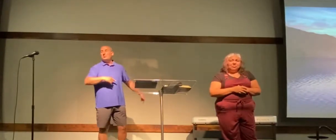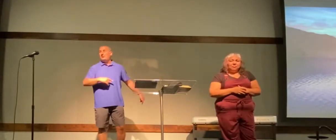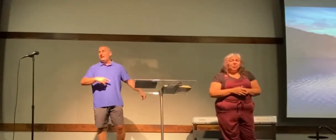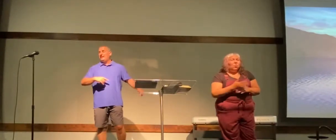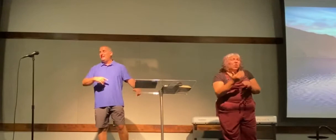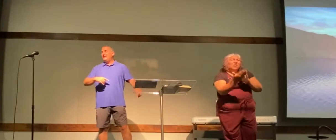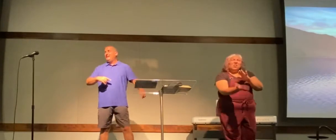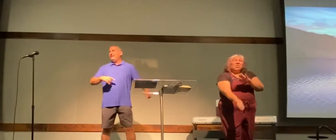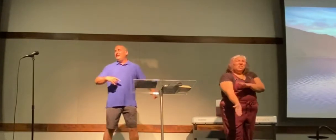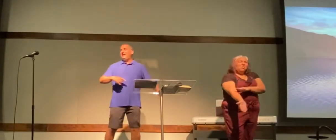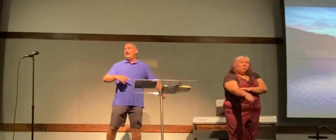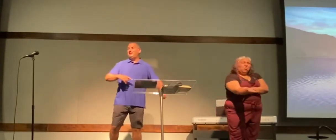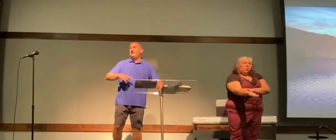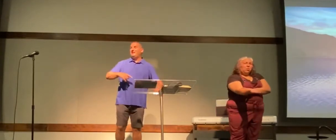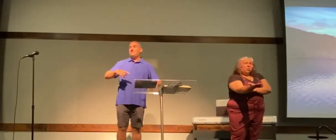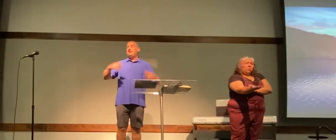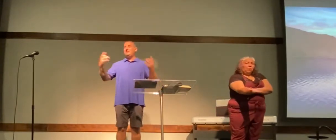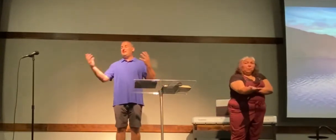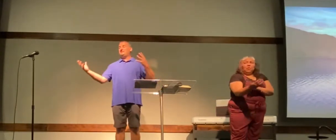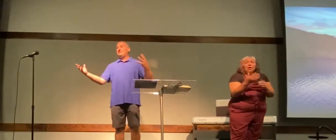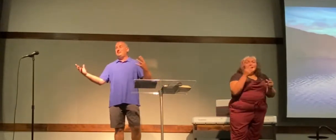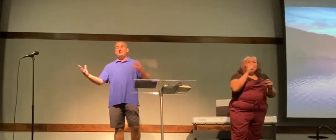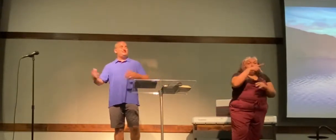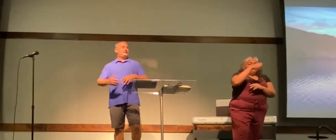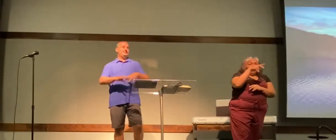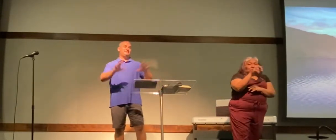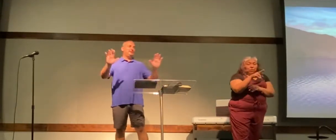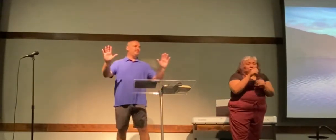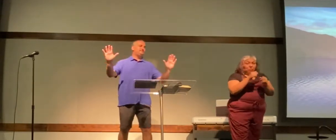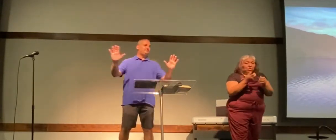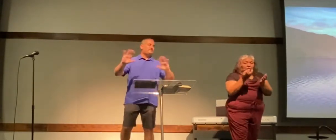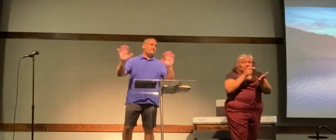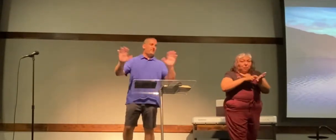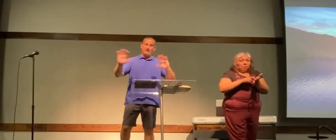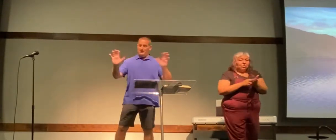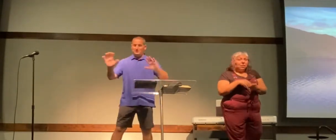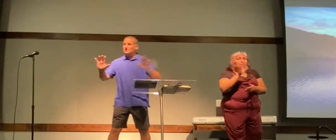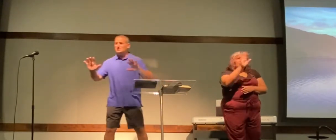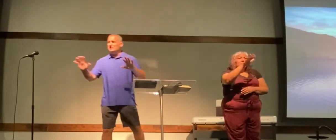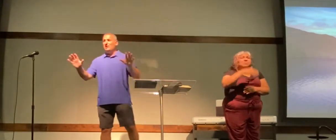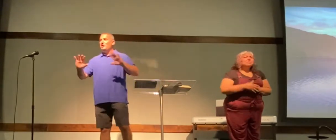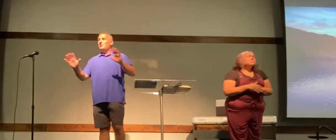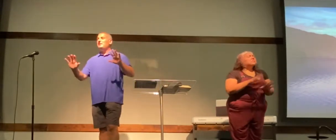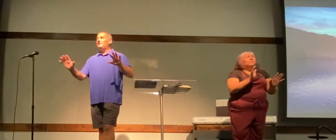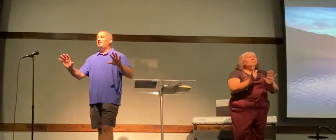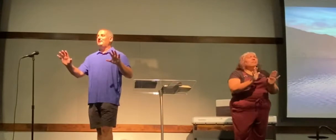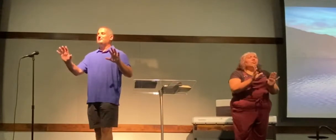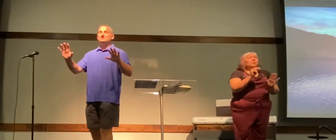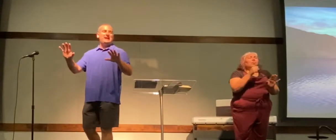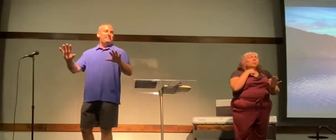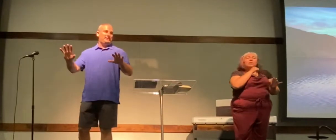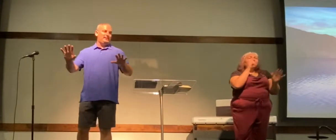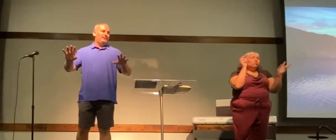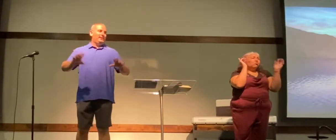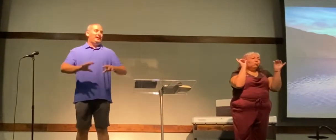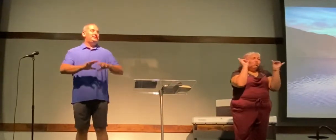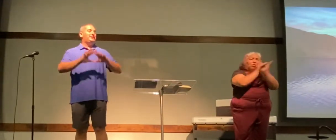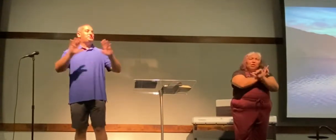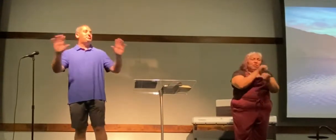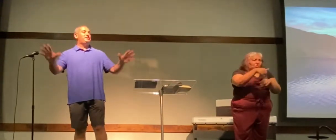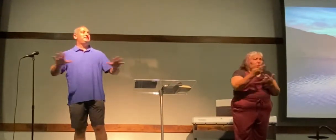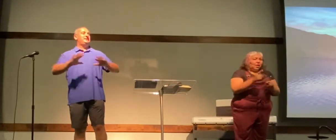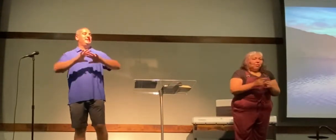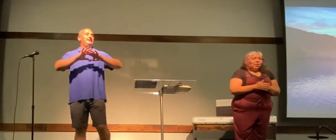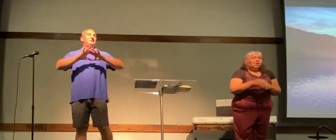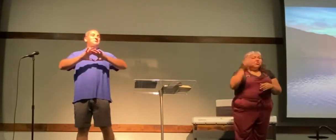in the morning, and Peter gets up, and he's like, listen, man, no, we're not drunk, here's what's happening, and he